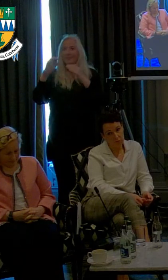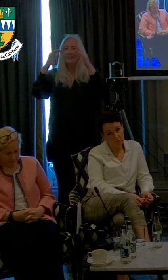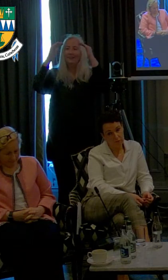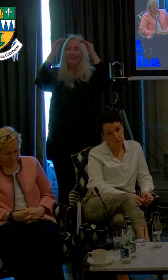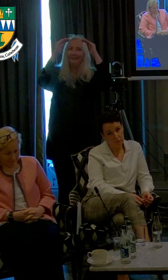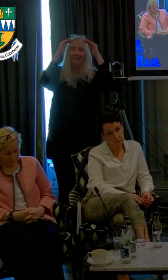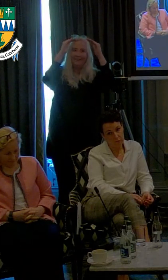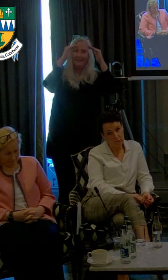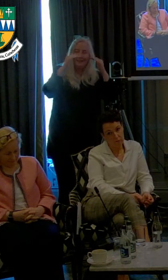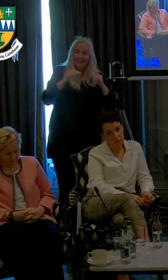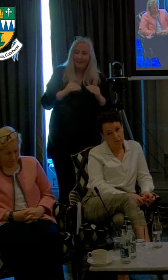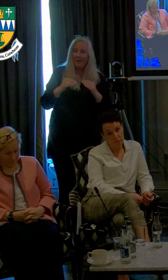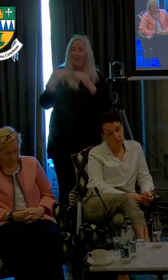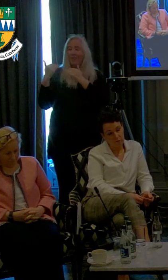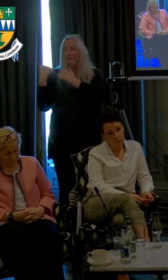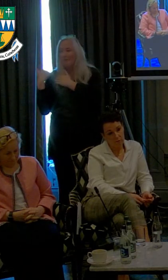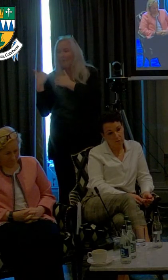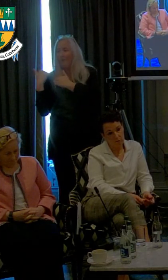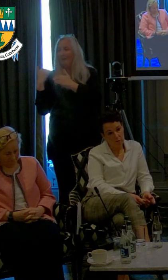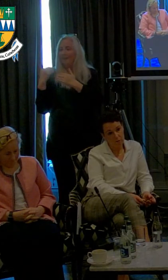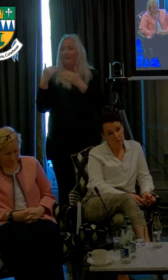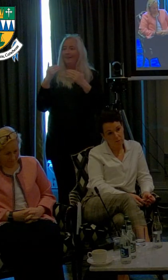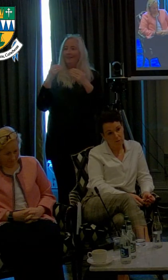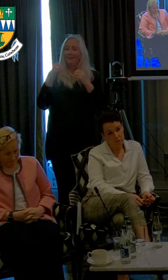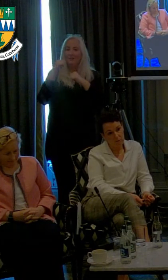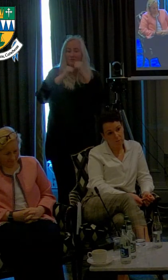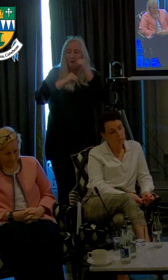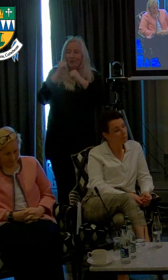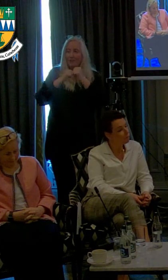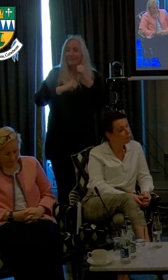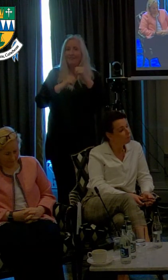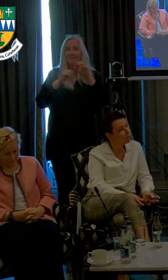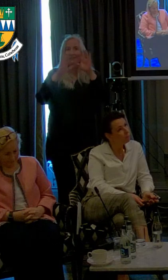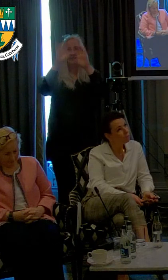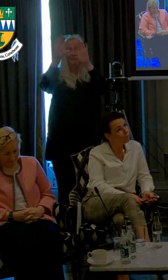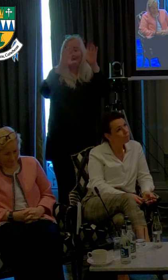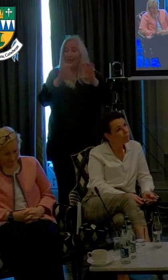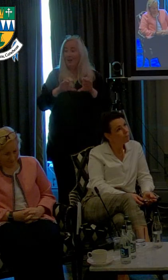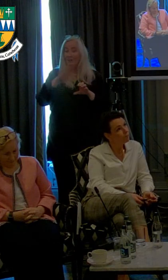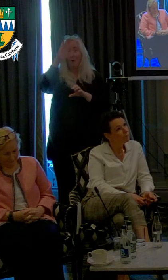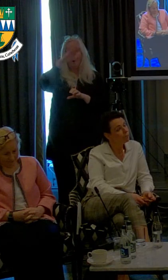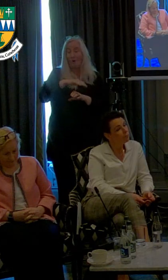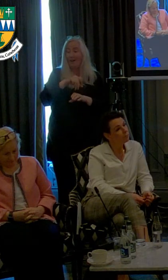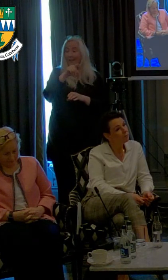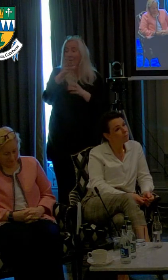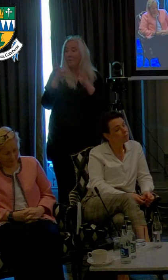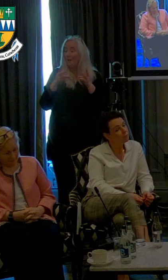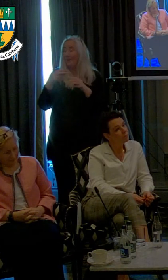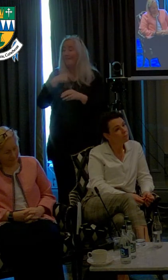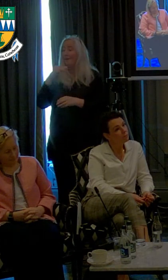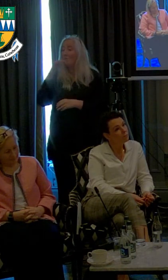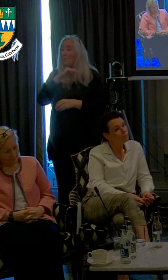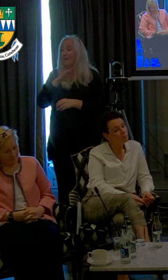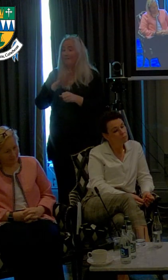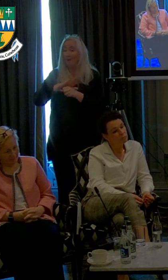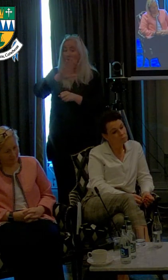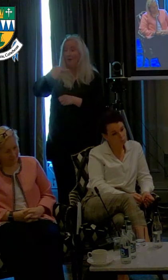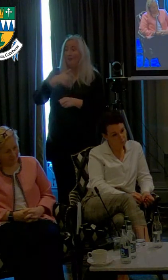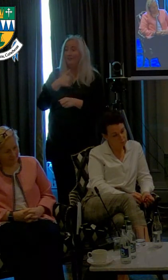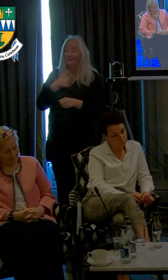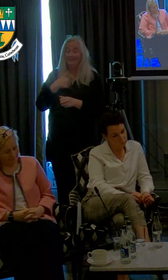us the role between the executive and the councillors. Very, very important information for people to